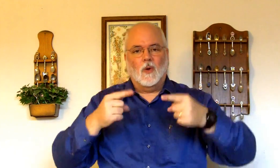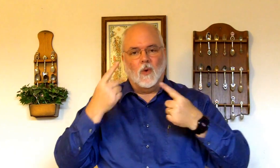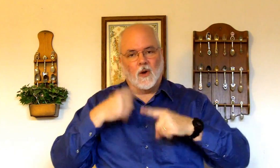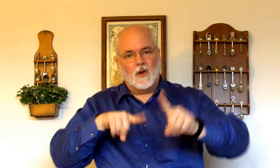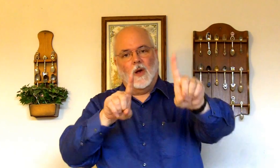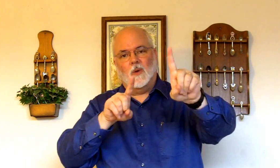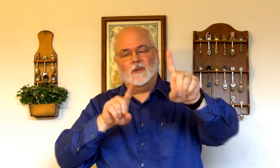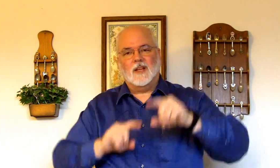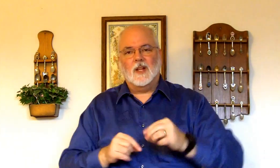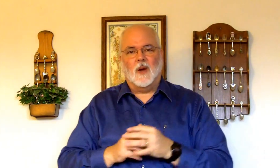or go. Either way.